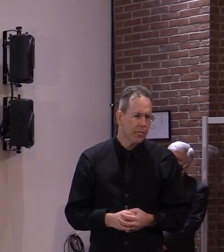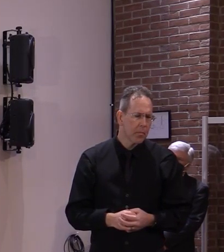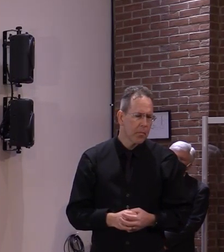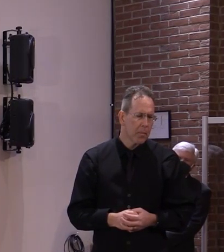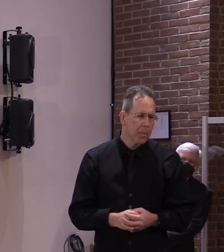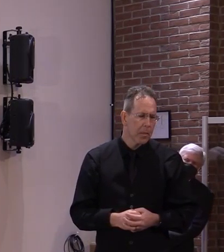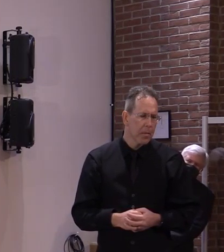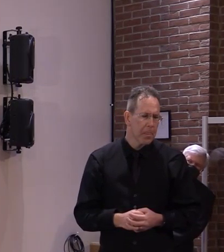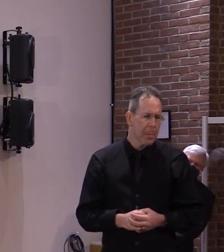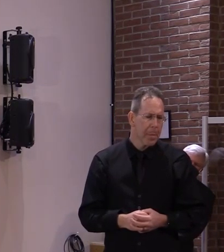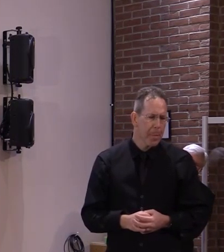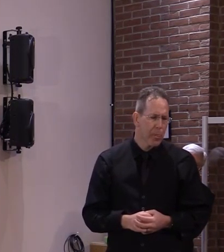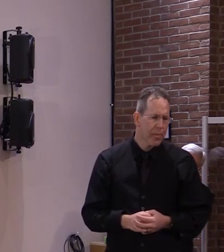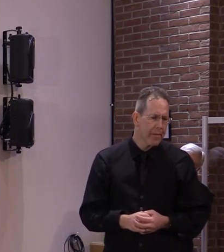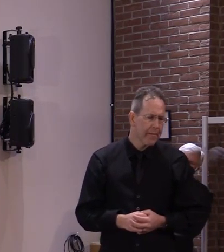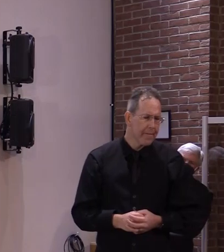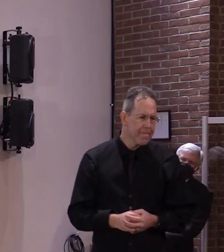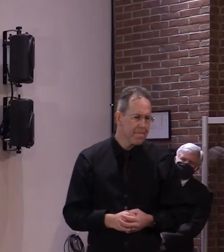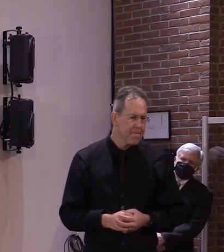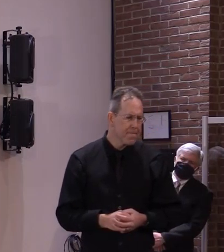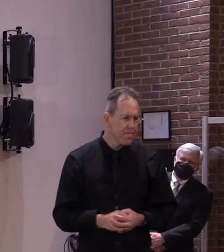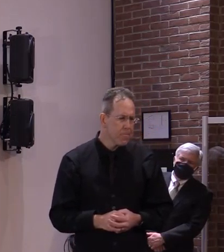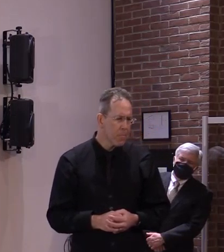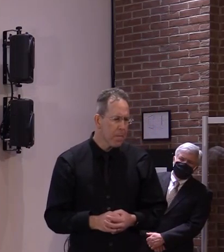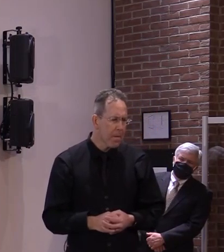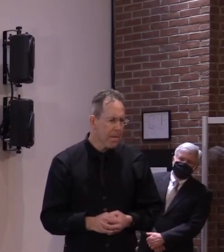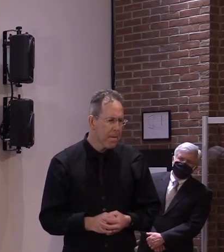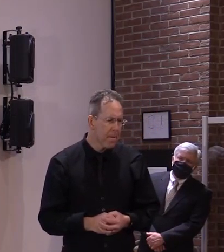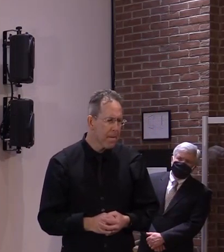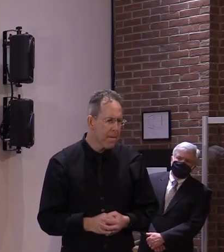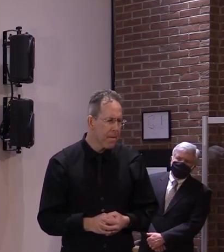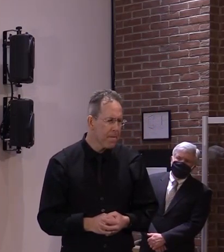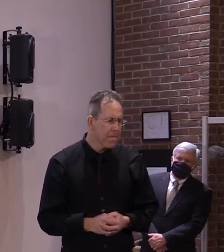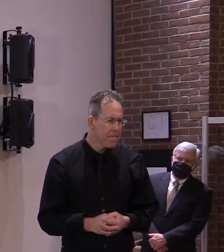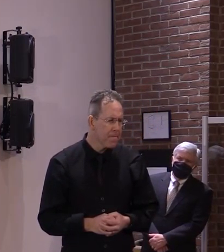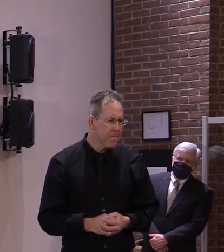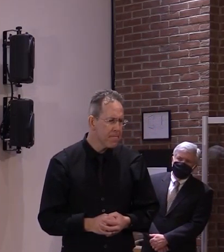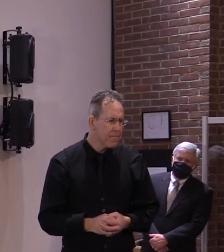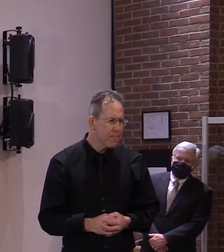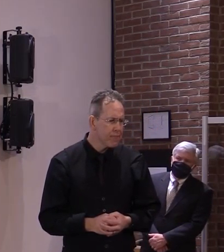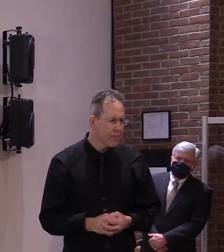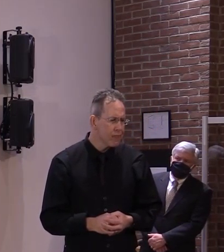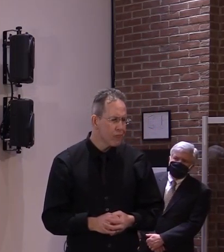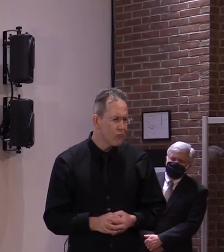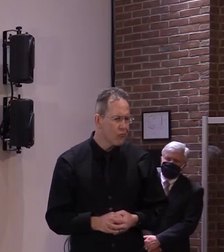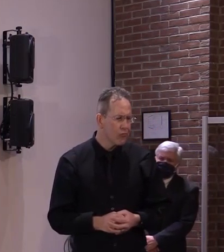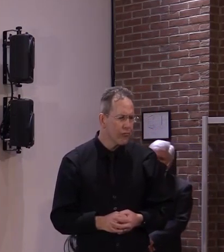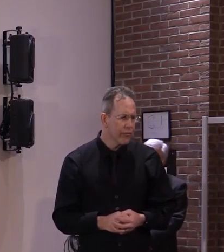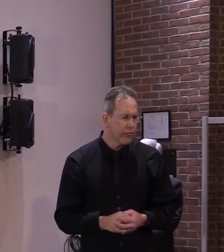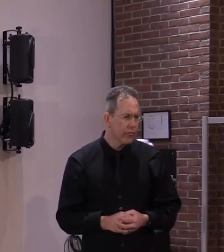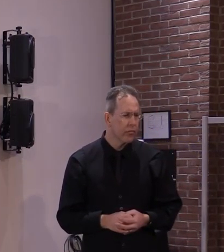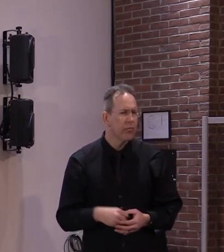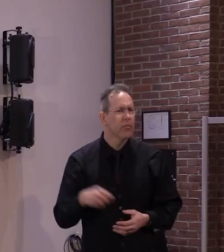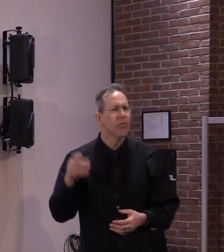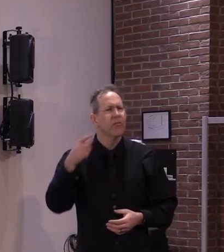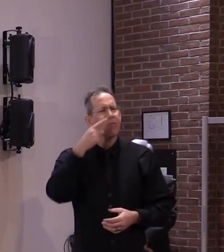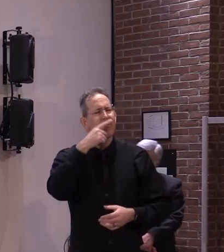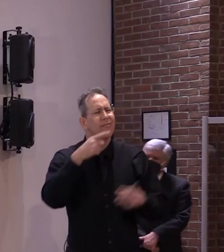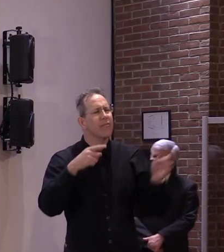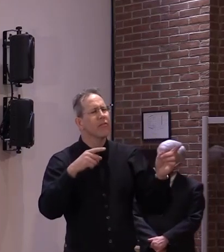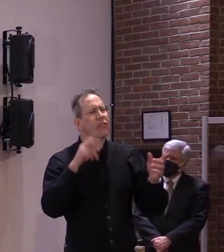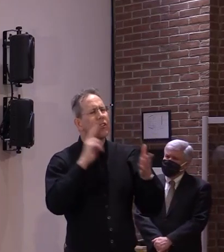evaluate, like, the progress that Vermont is making on these different age bands? Yeah, there is a